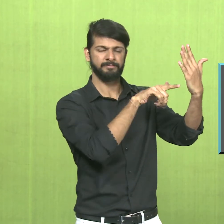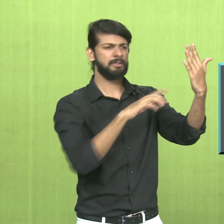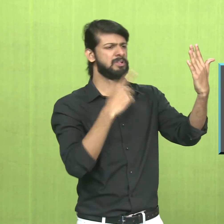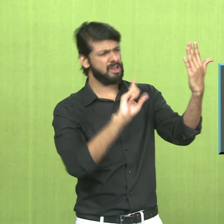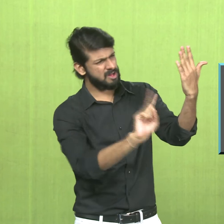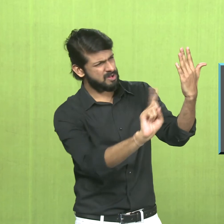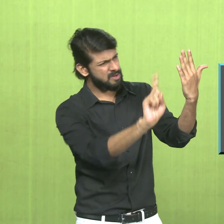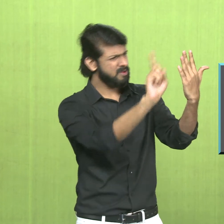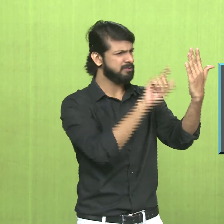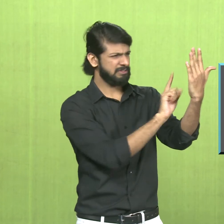and you can